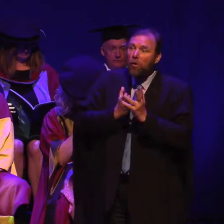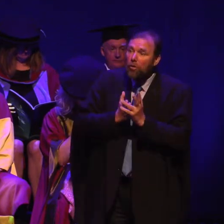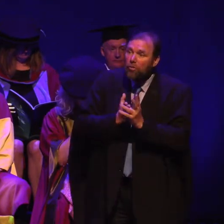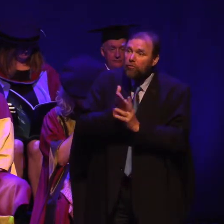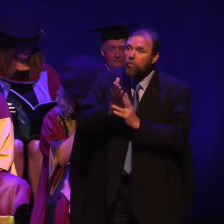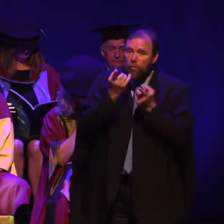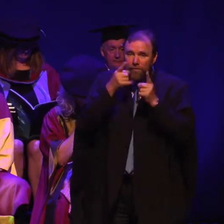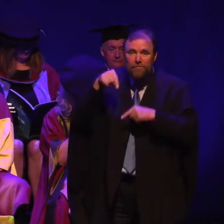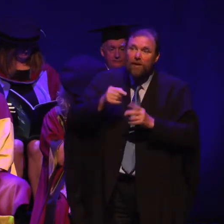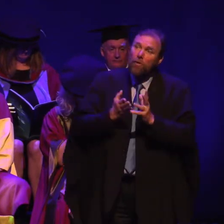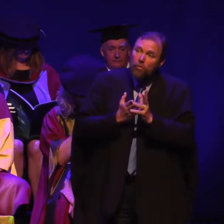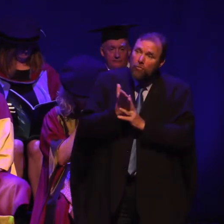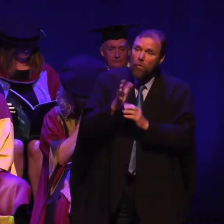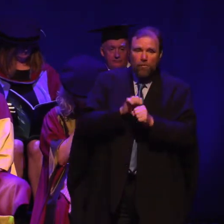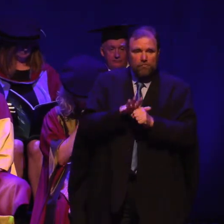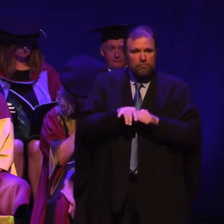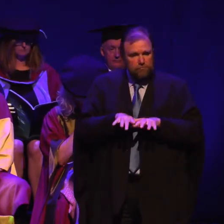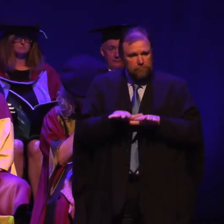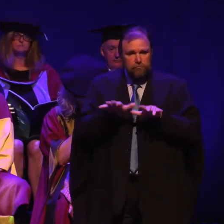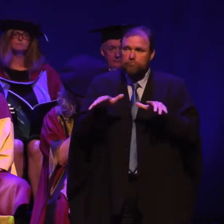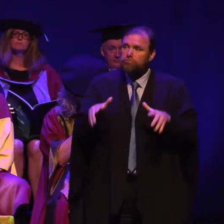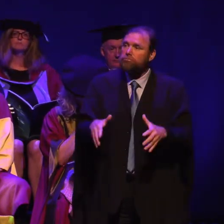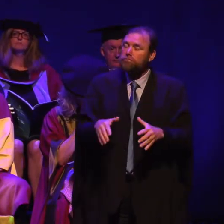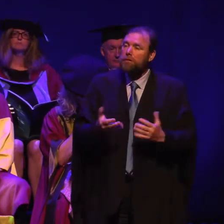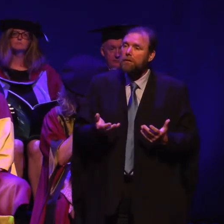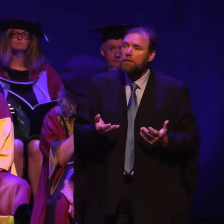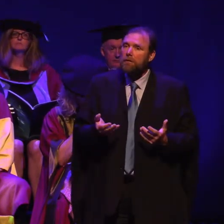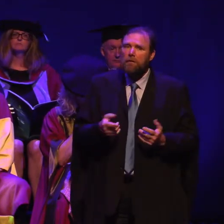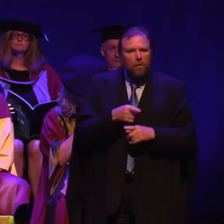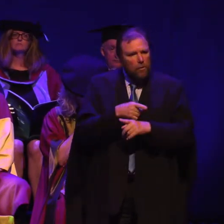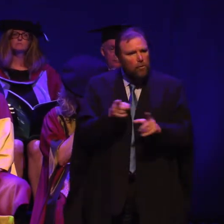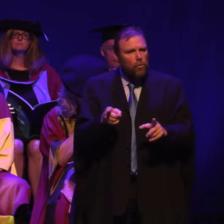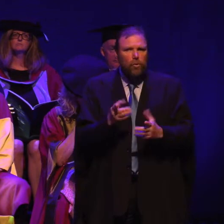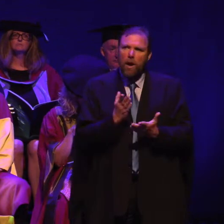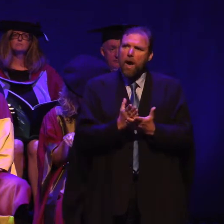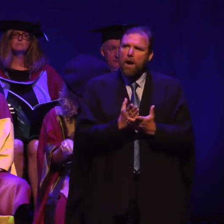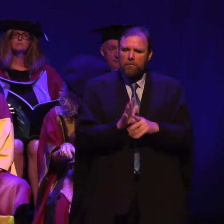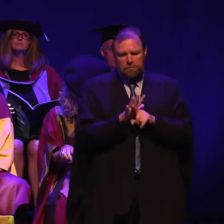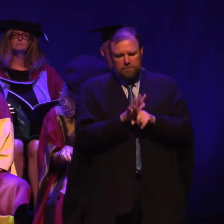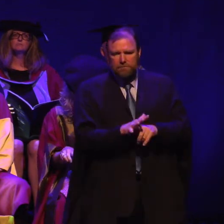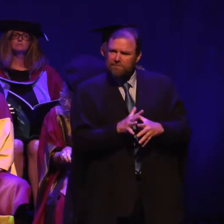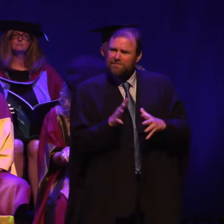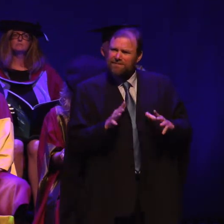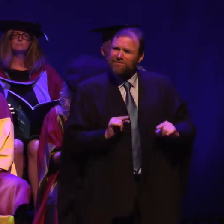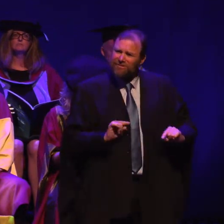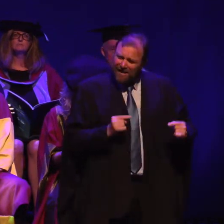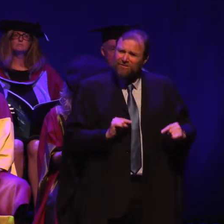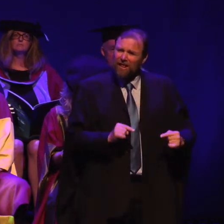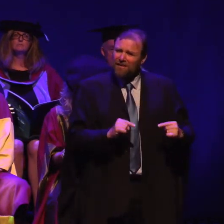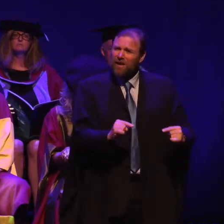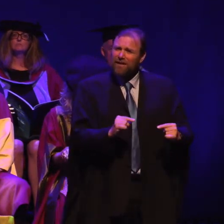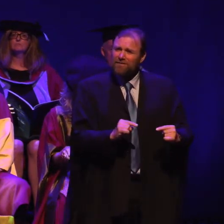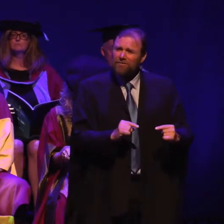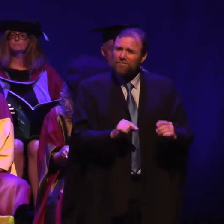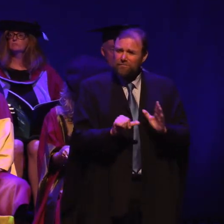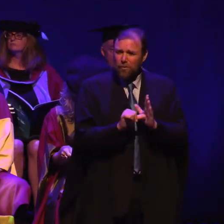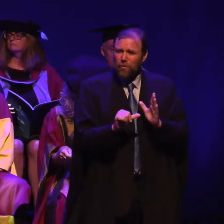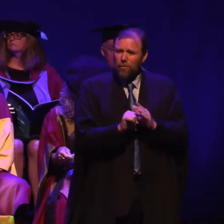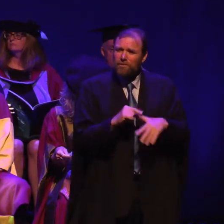pandemic, where you overcame some of the biggest challenges in the most difficult of